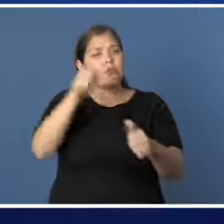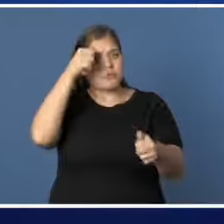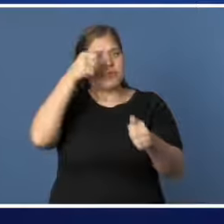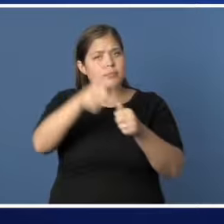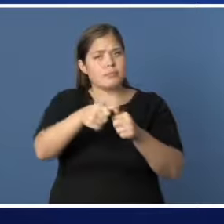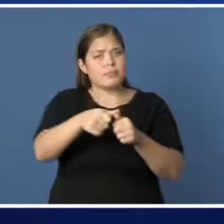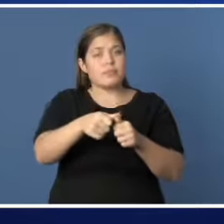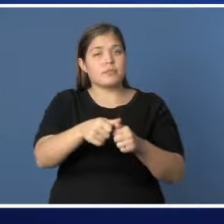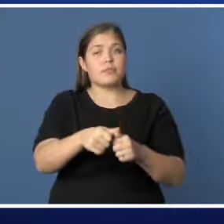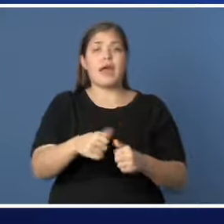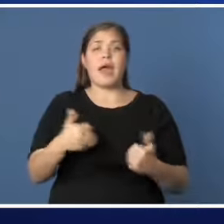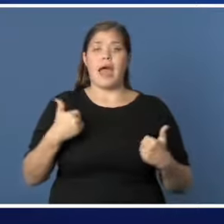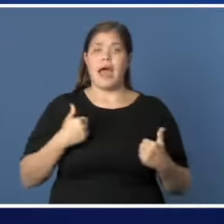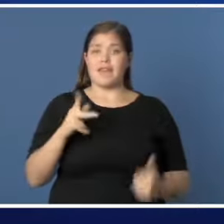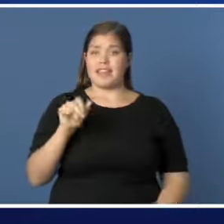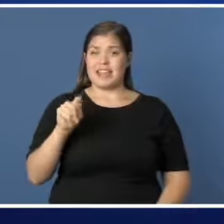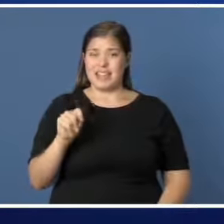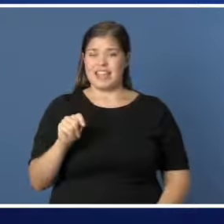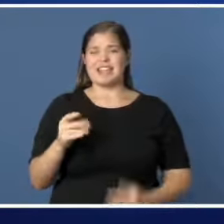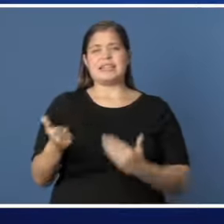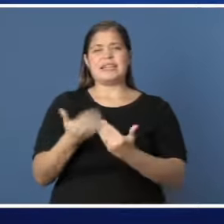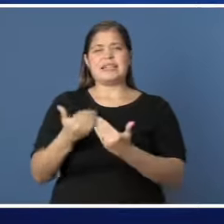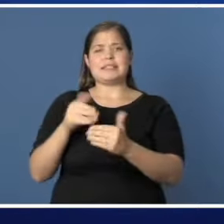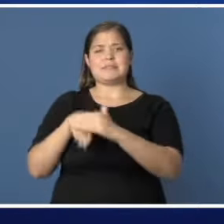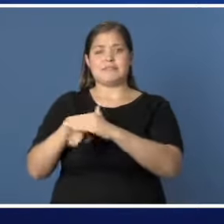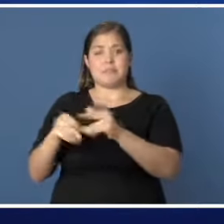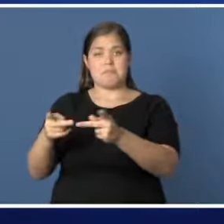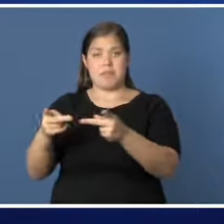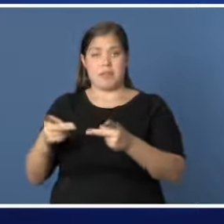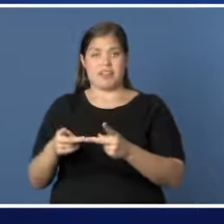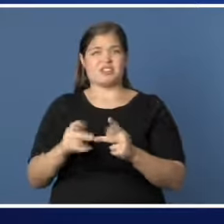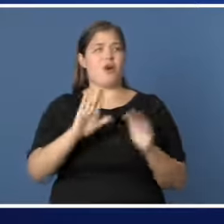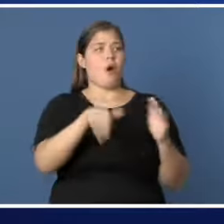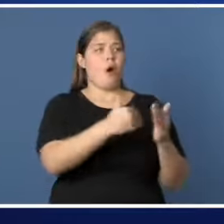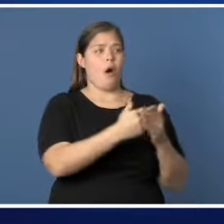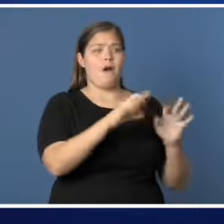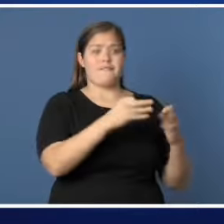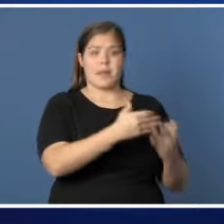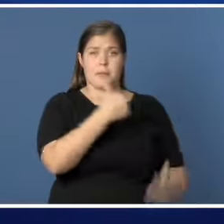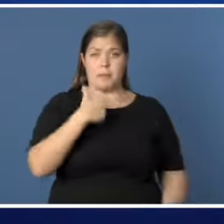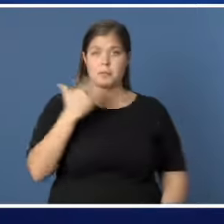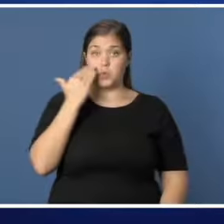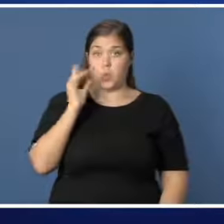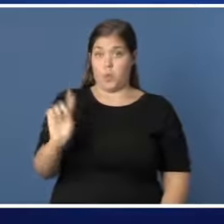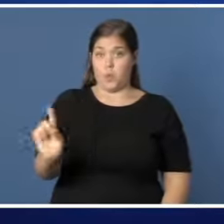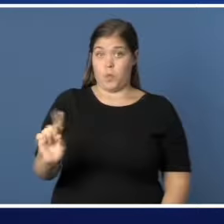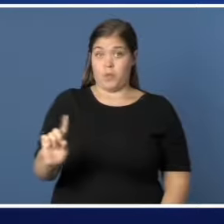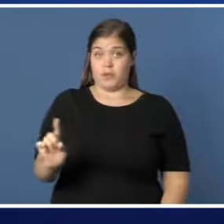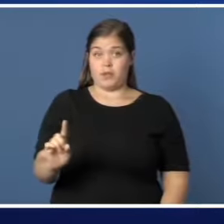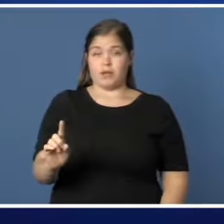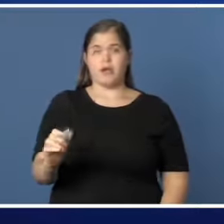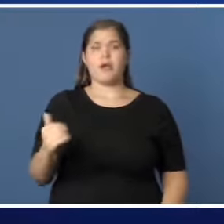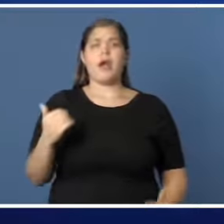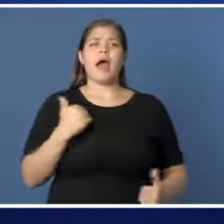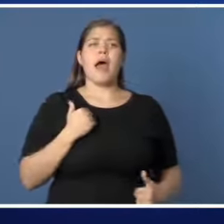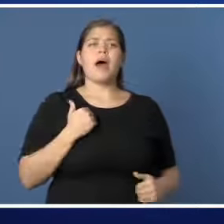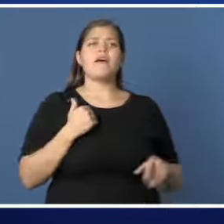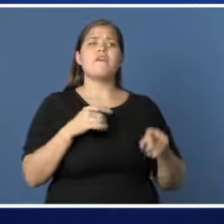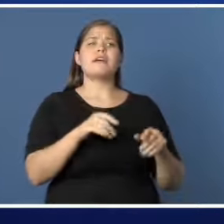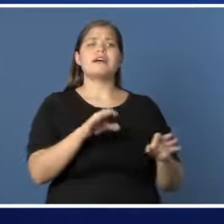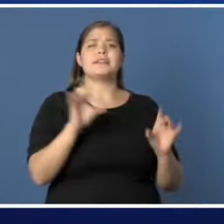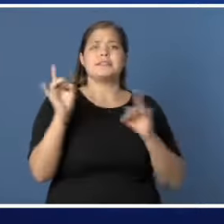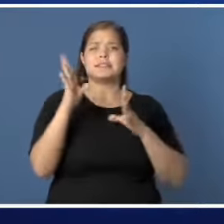Important reminders. Store your kit in a convenient place known to all family members. Keep